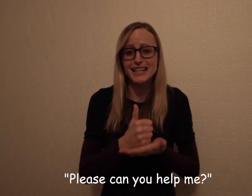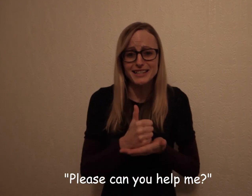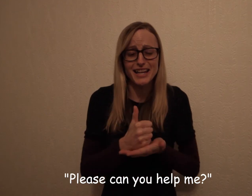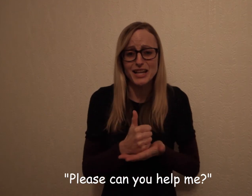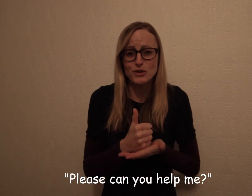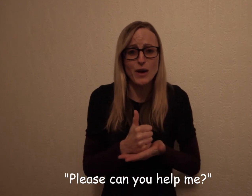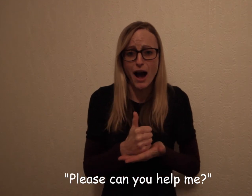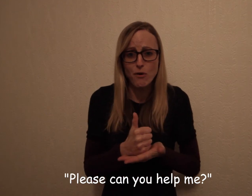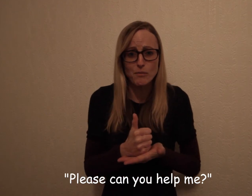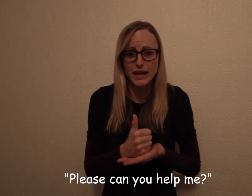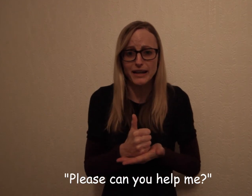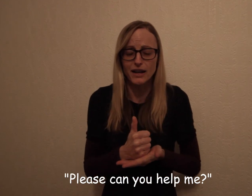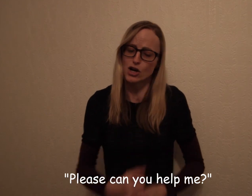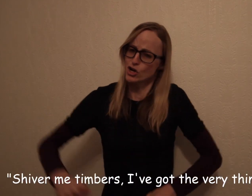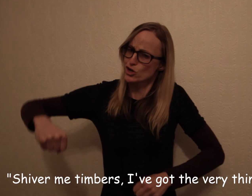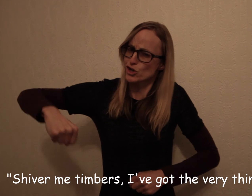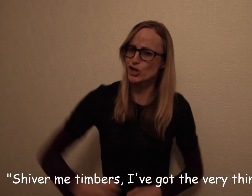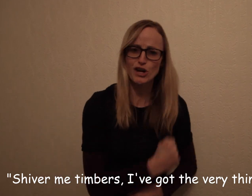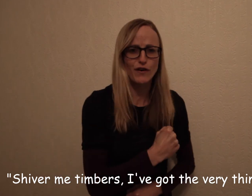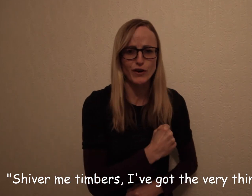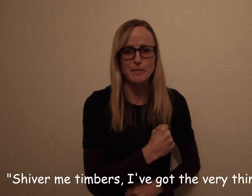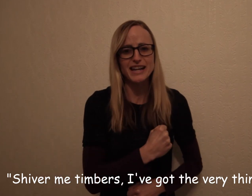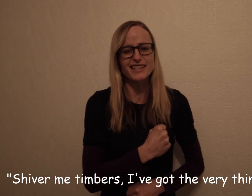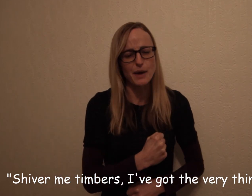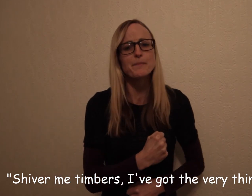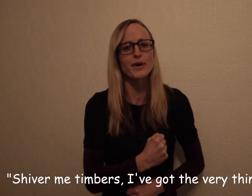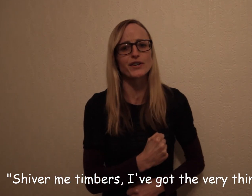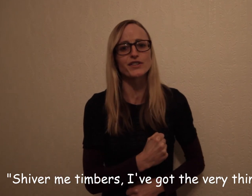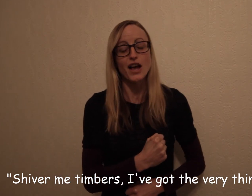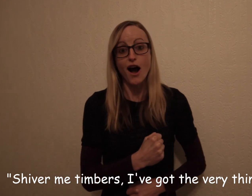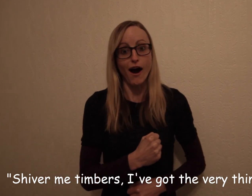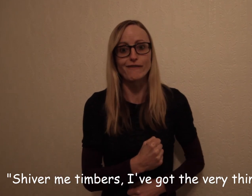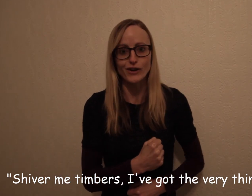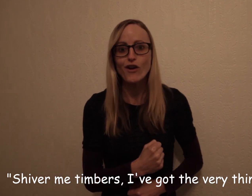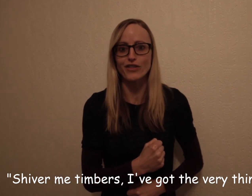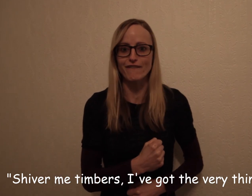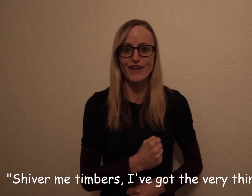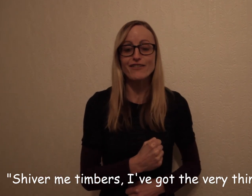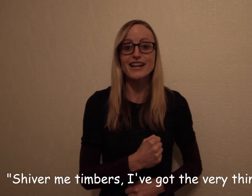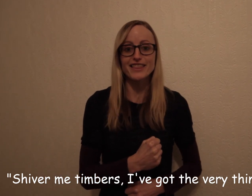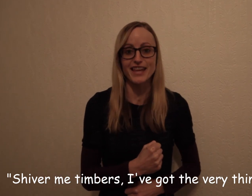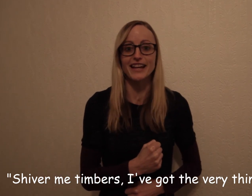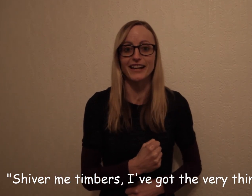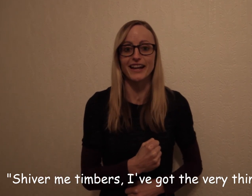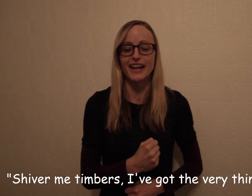Please, can you help me?" "Shiver me timbers, I've got the very thing."